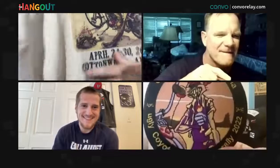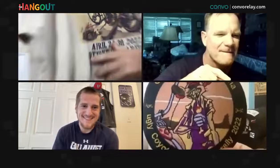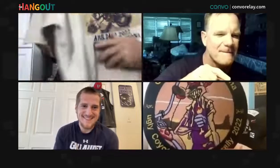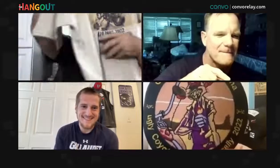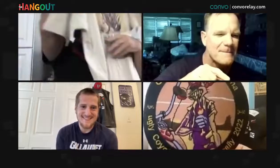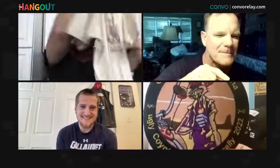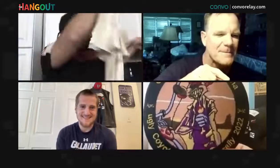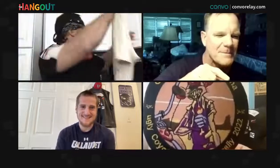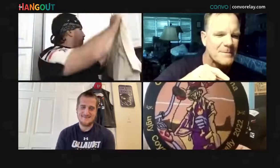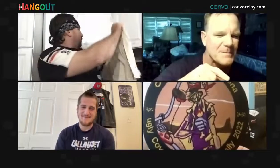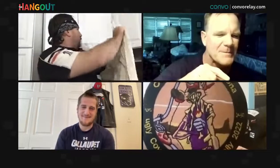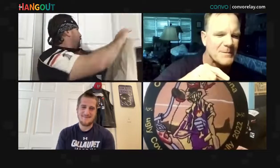Yeah.